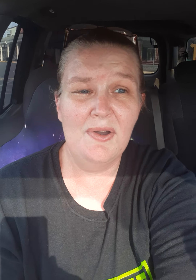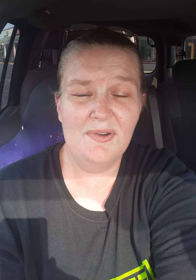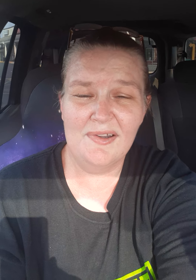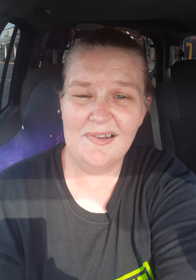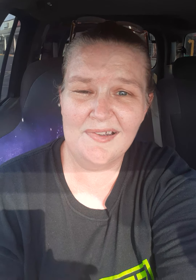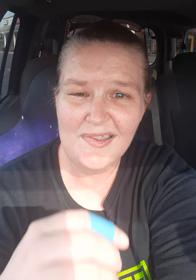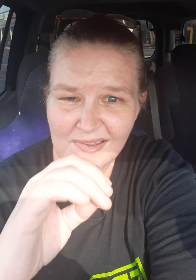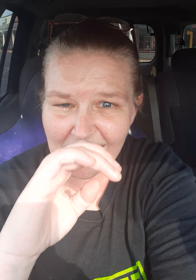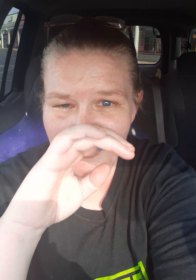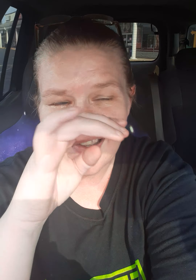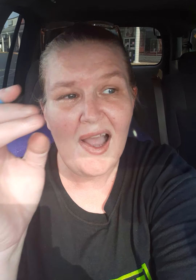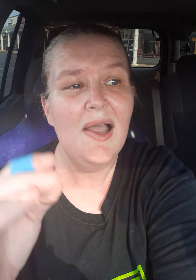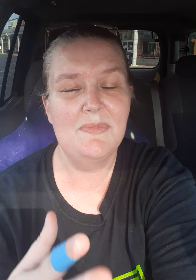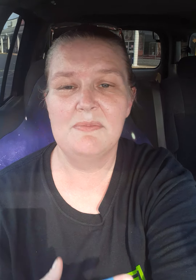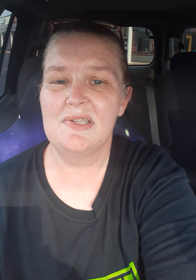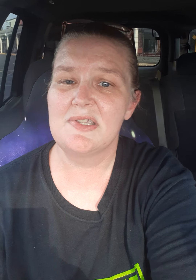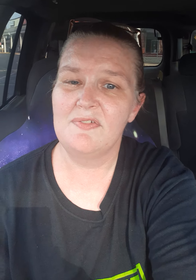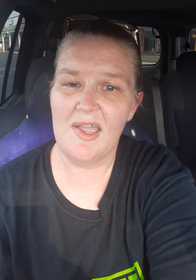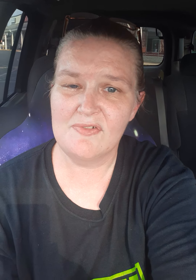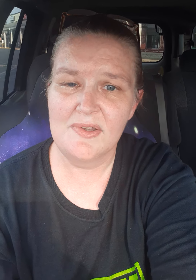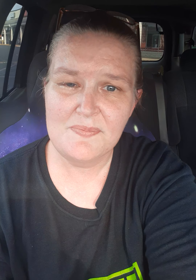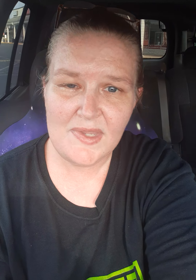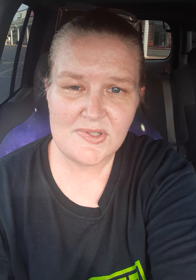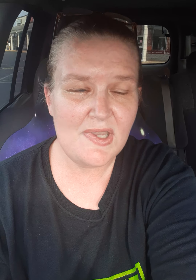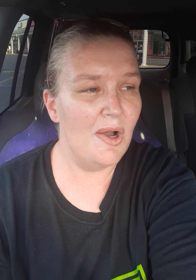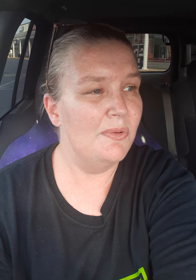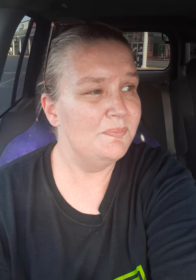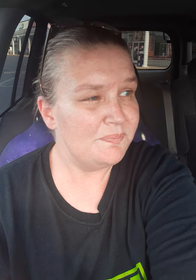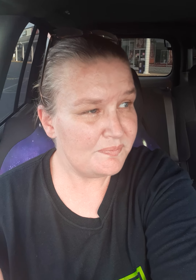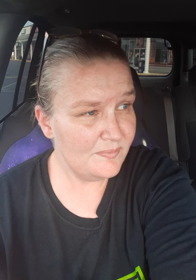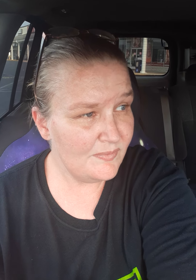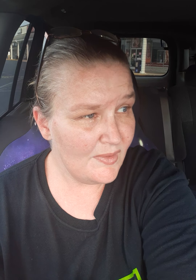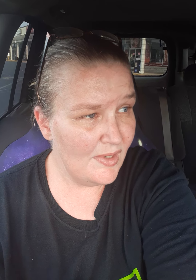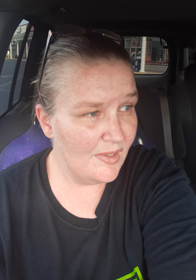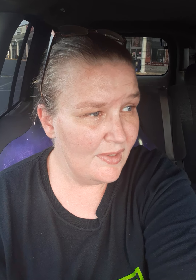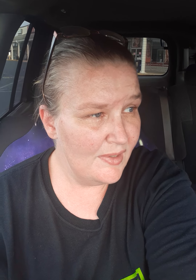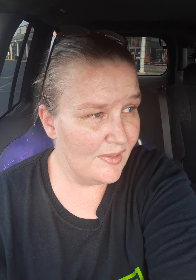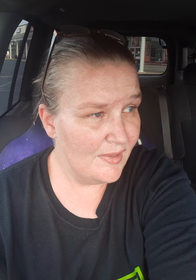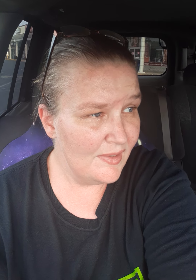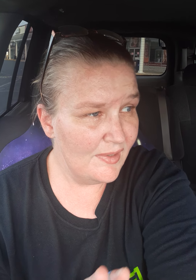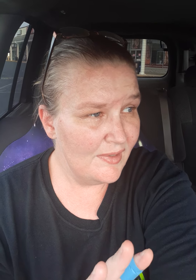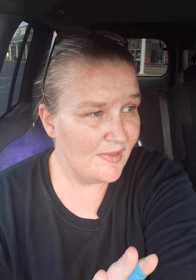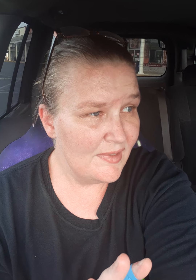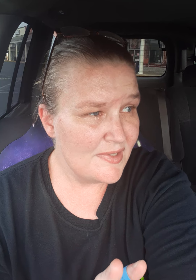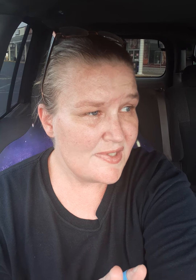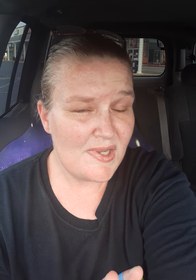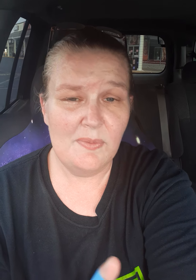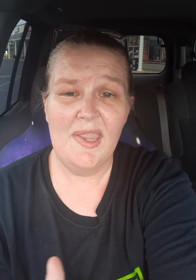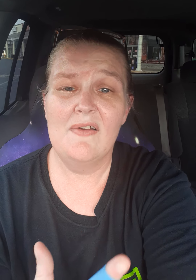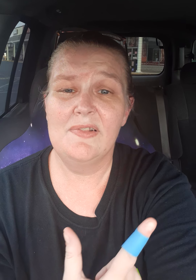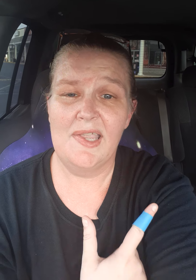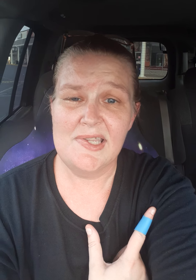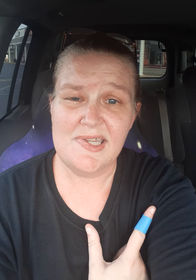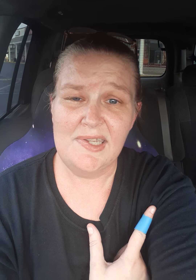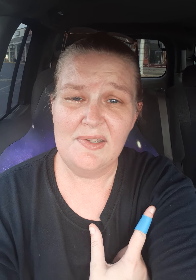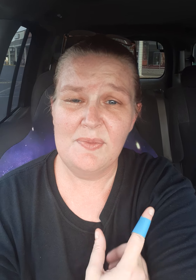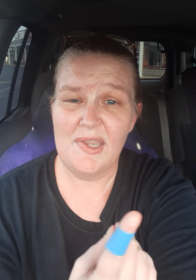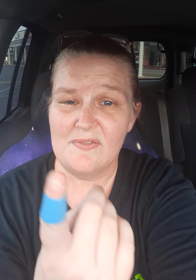I made myself laugh. So, so we have lazy, we have